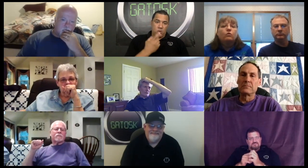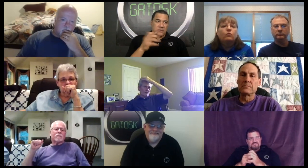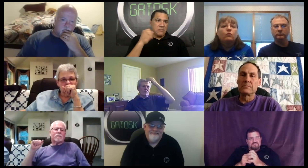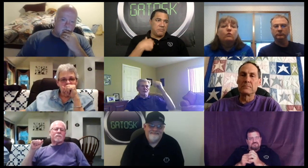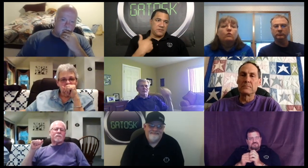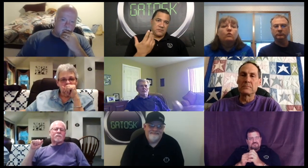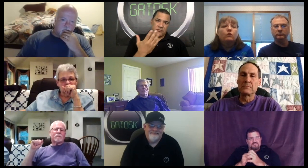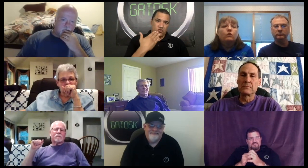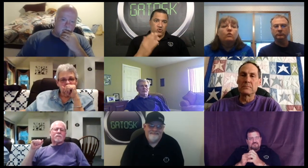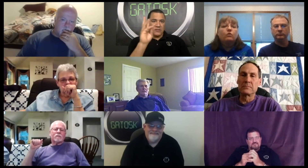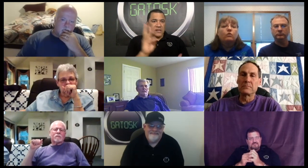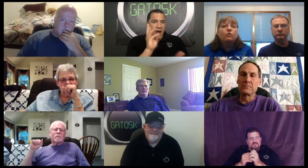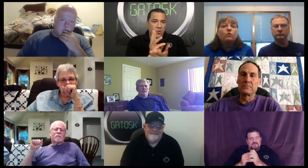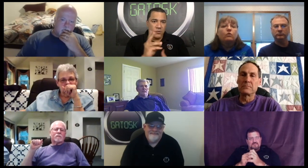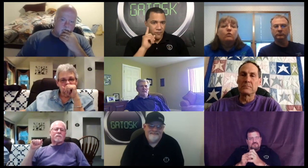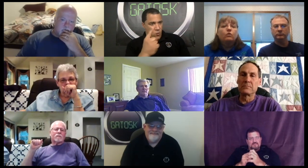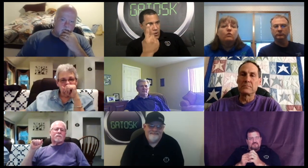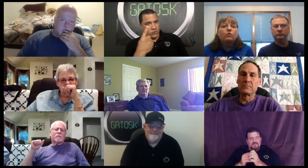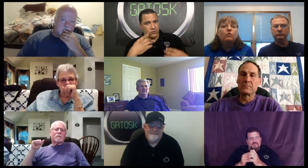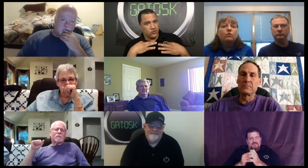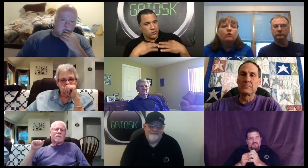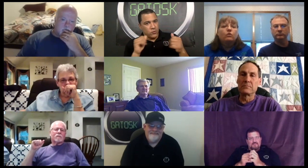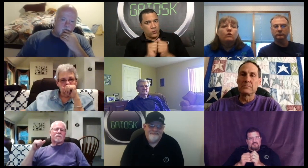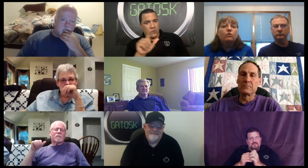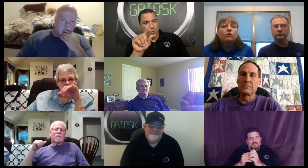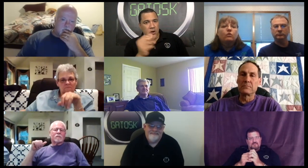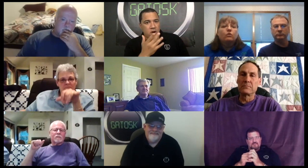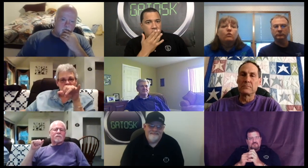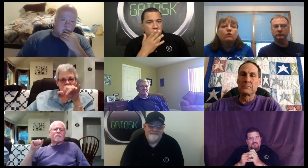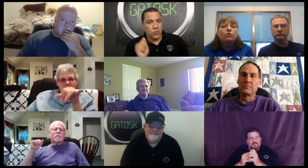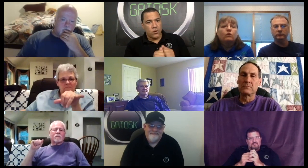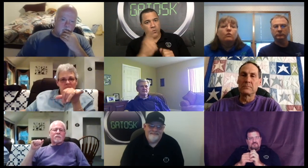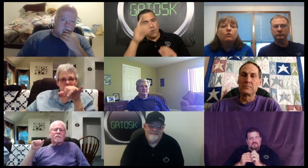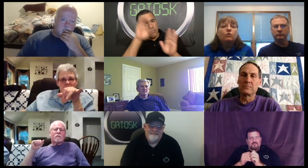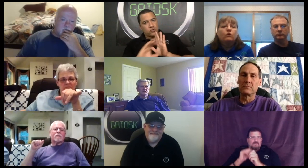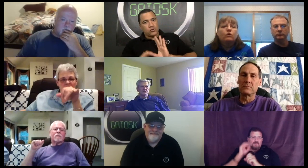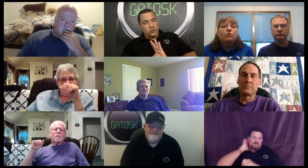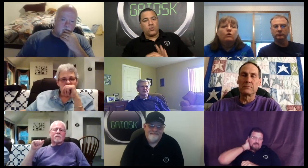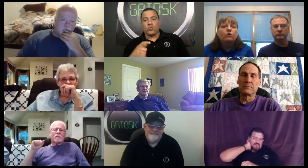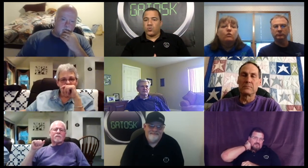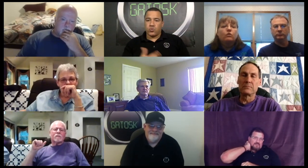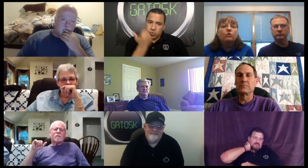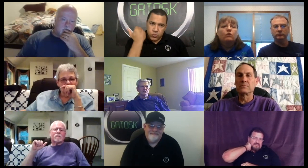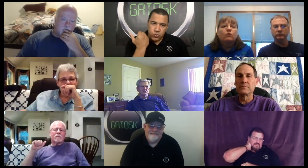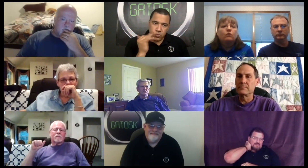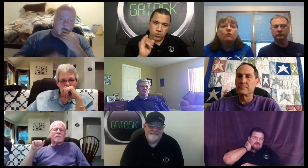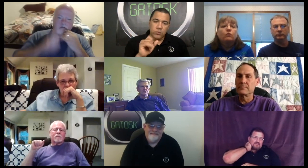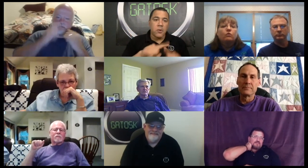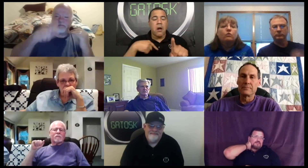me a good 6 hours for one shirt with 20 different colors with the same picture. It was